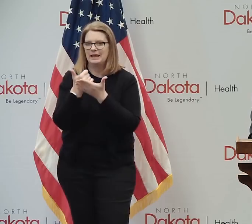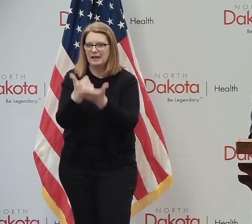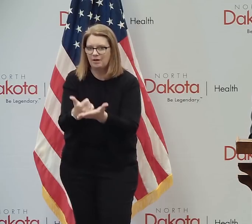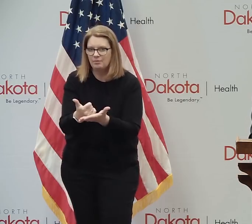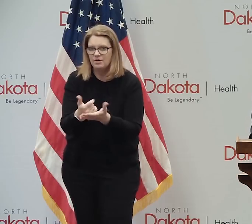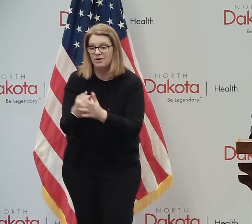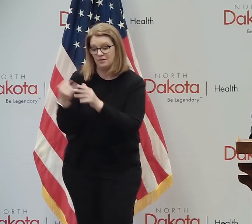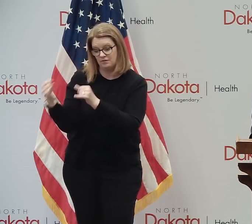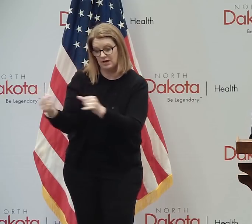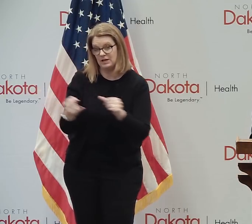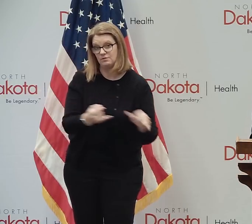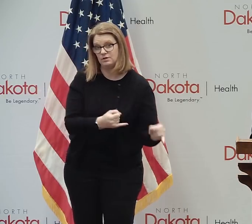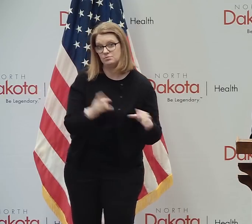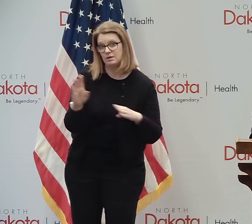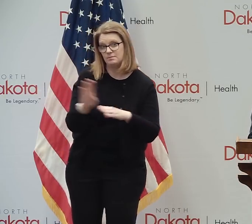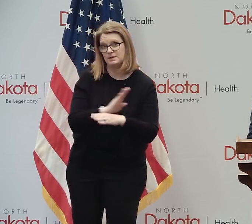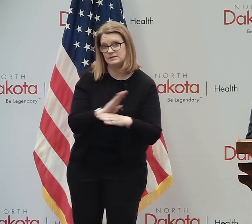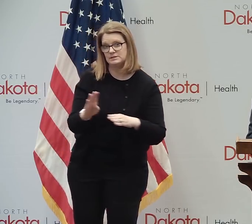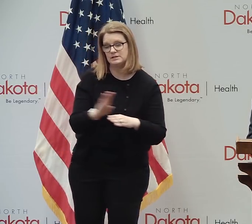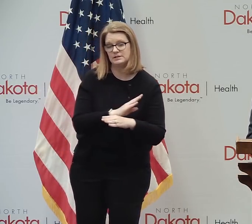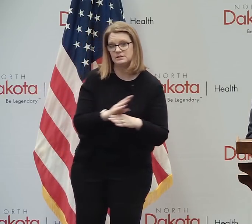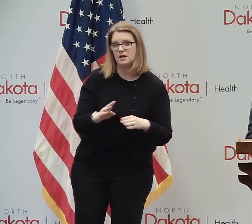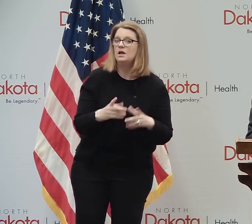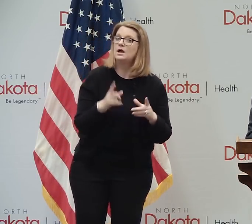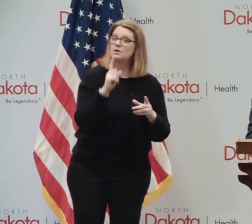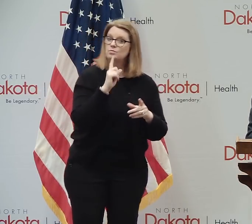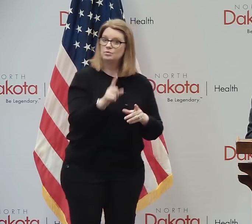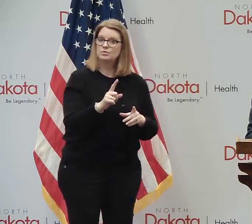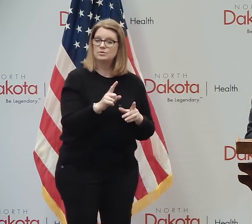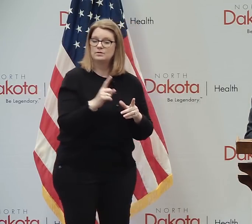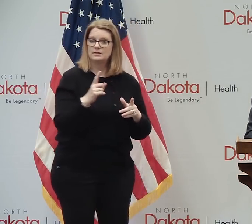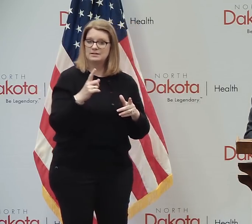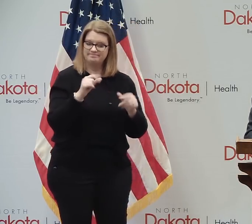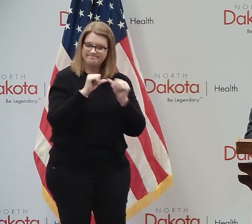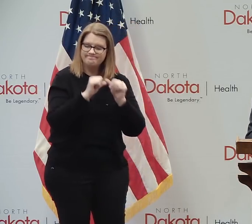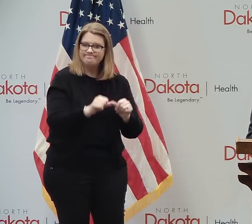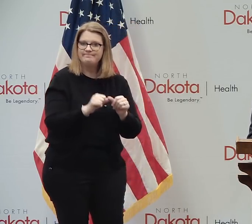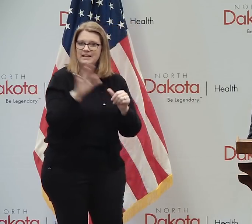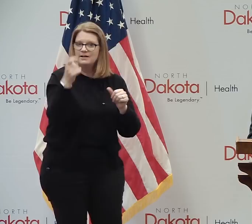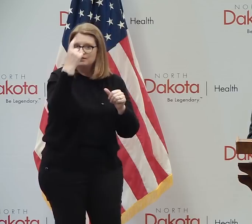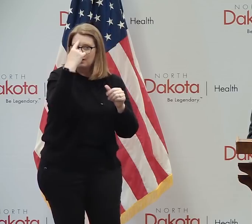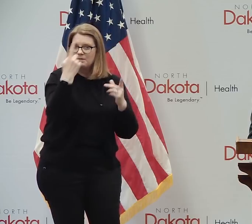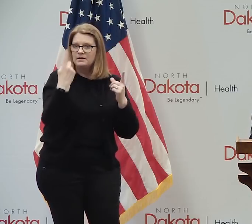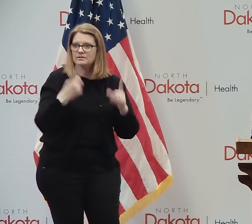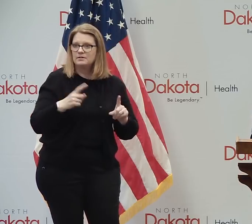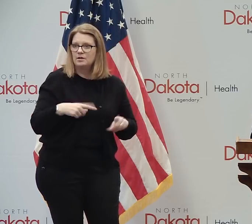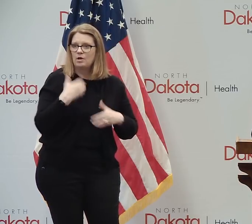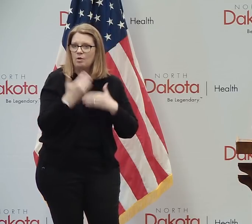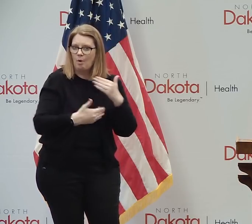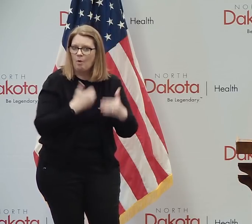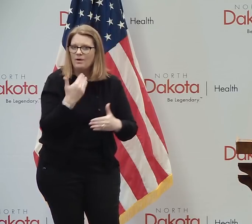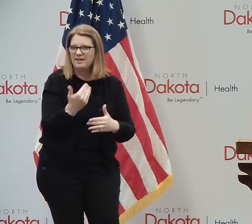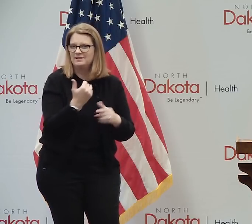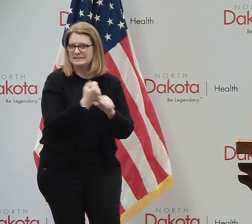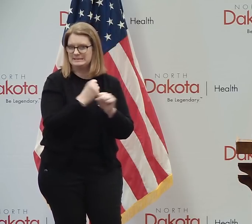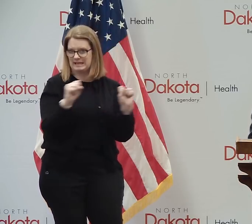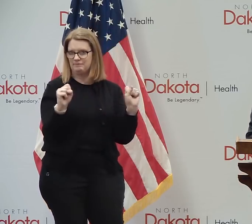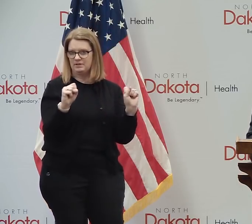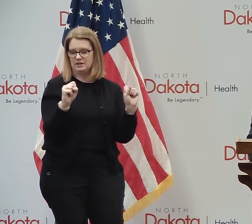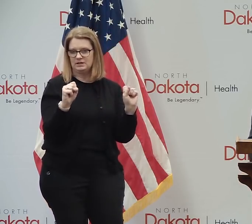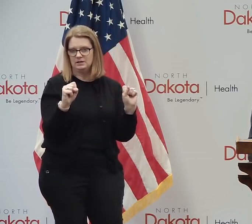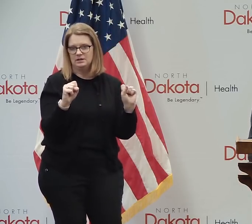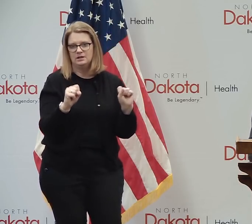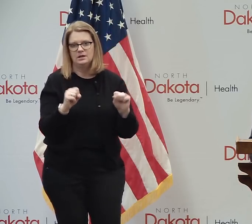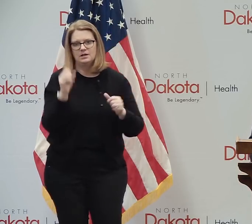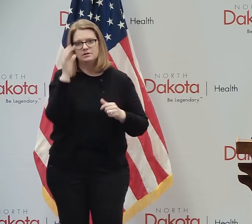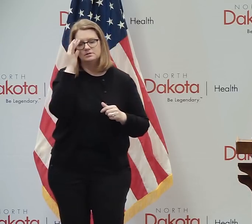and businesses, and also making sure that we can keep the continuity of government going and doing that in a secure way as we move to doing